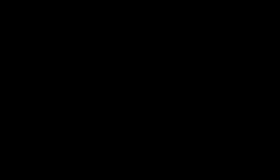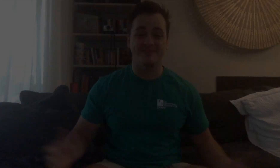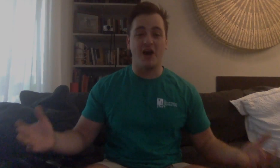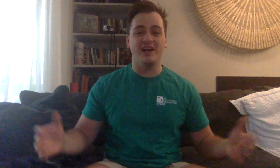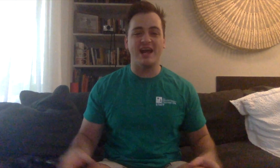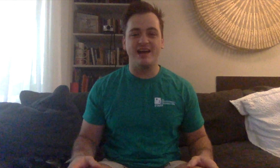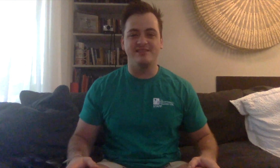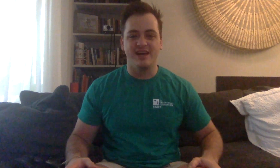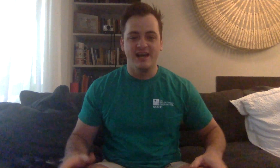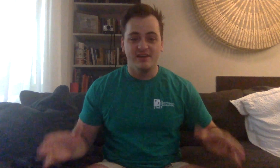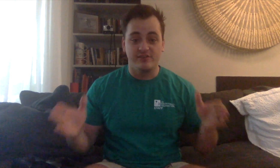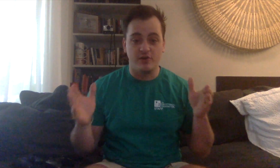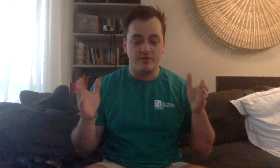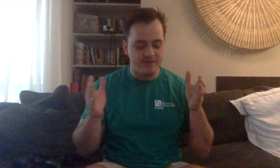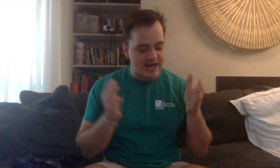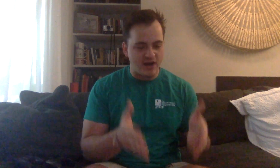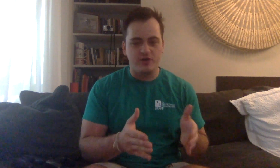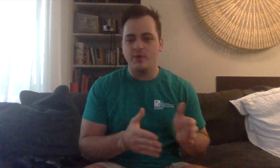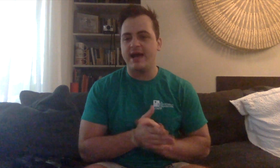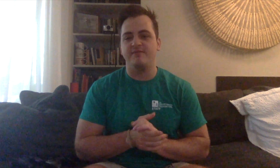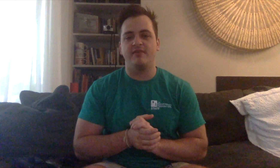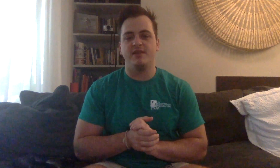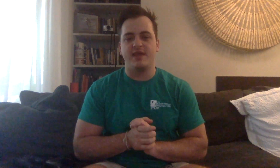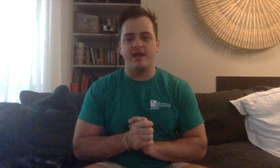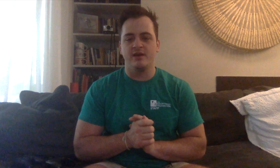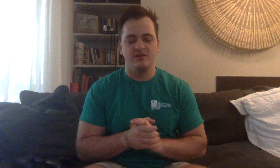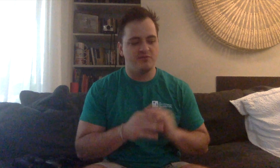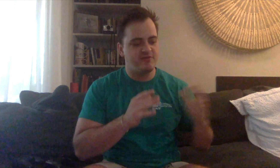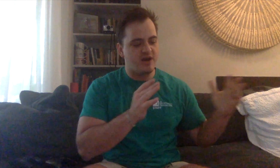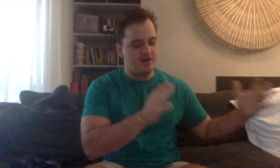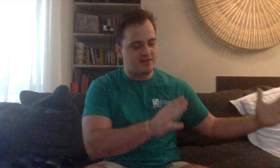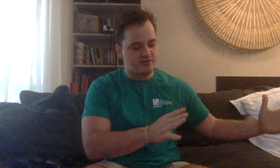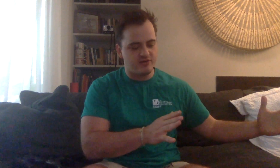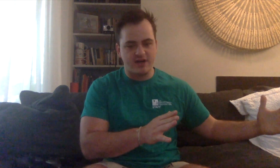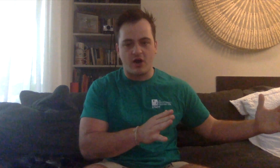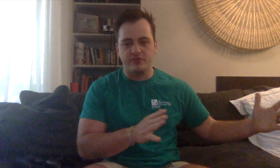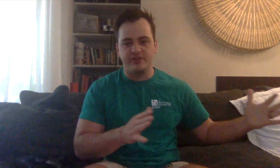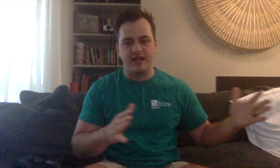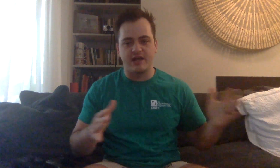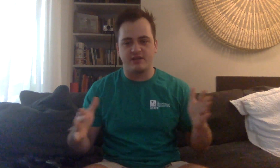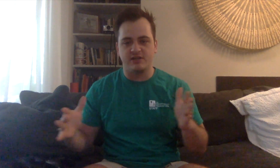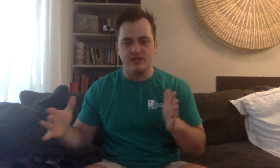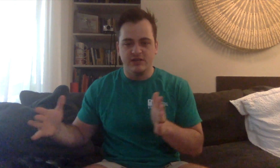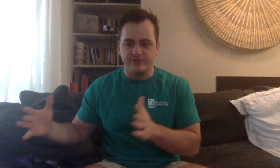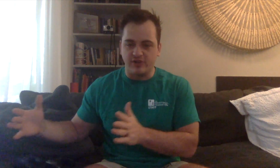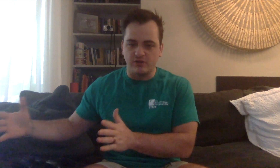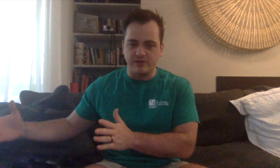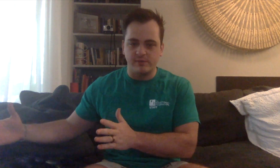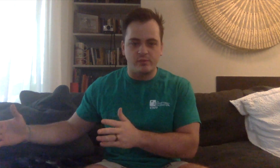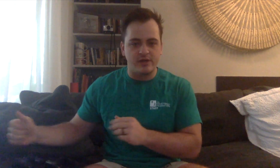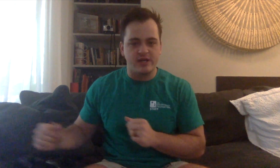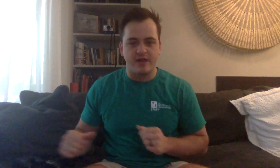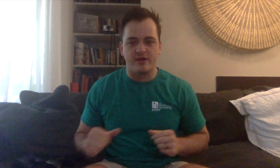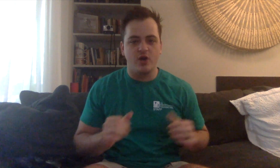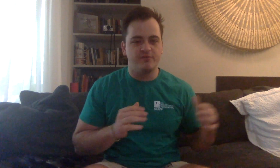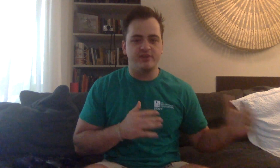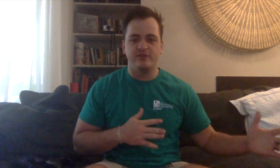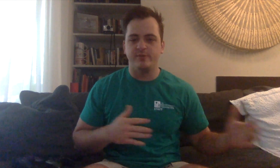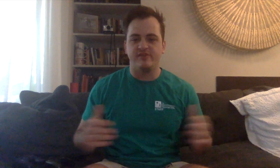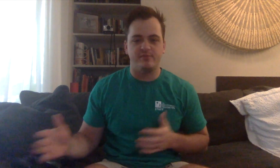All right, guys. So now you have everything. We've gone through it all together, slowly with one another. Hopefully you spent some time